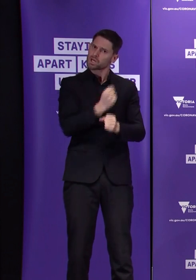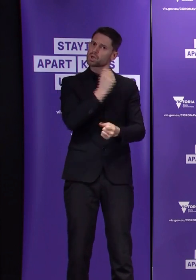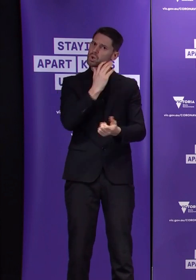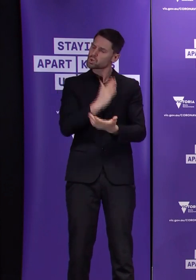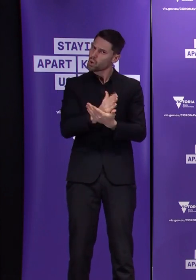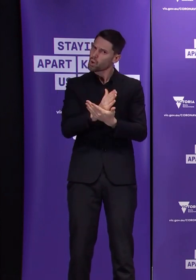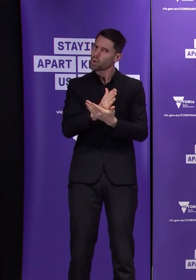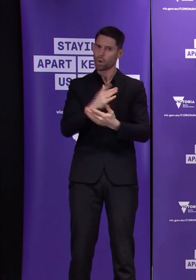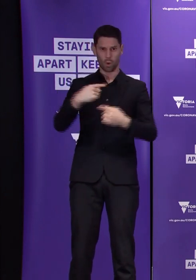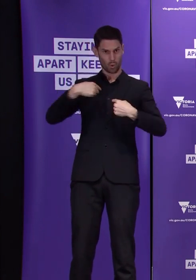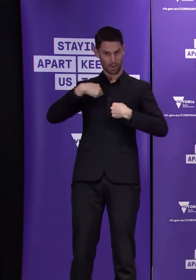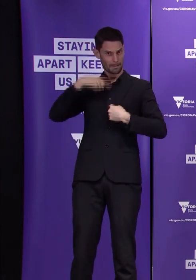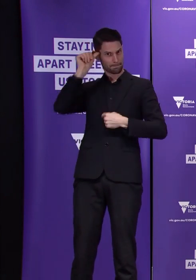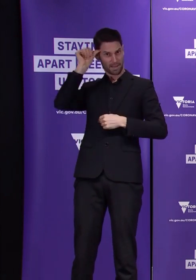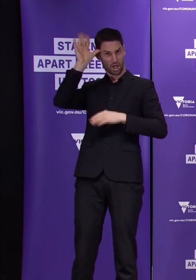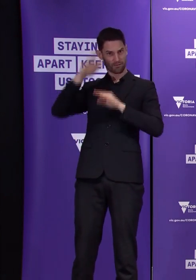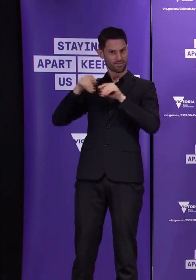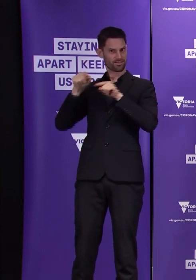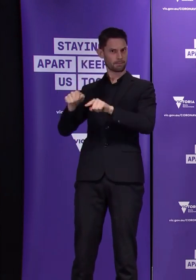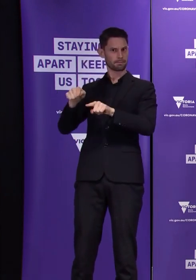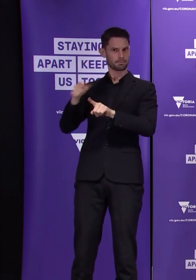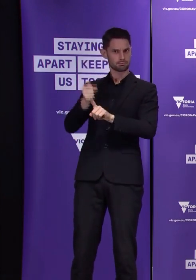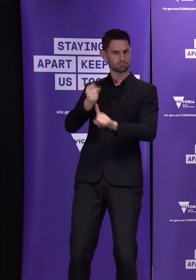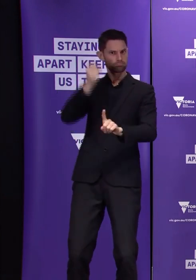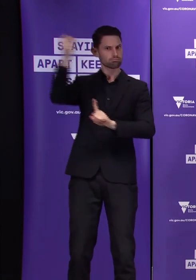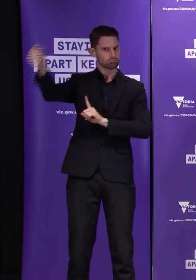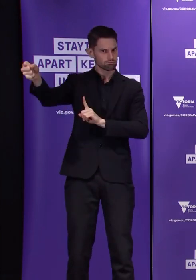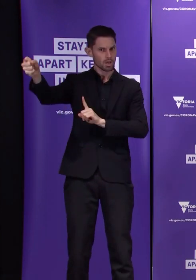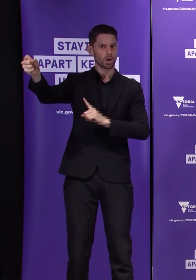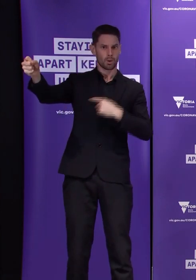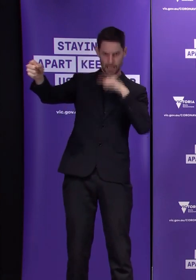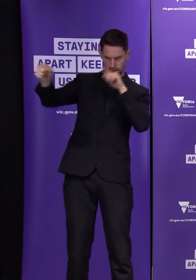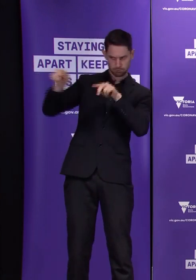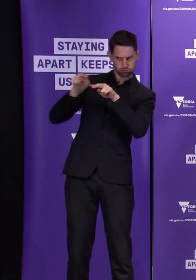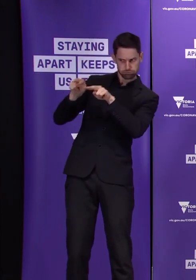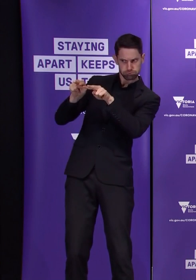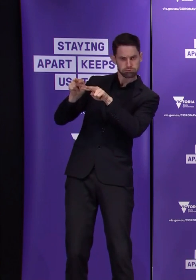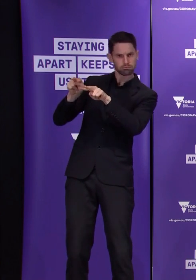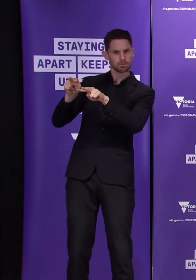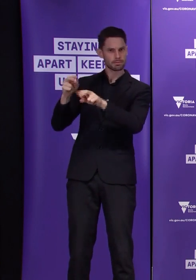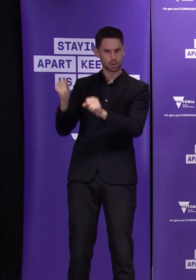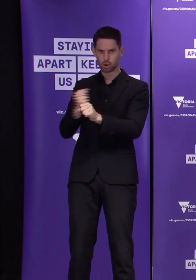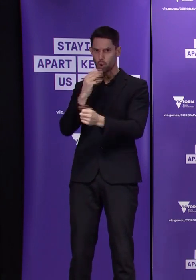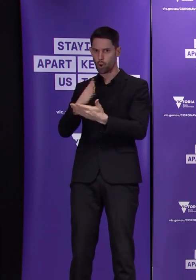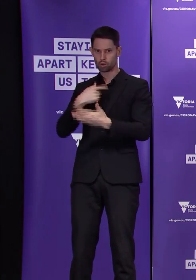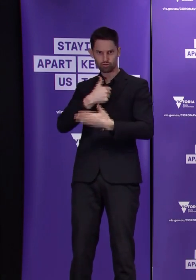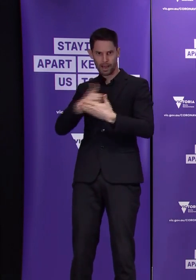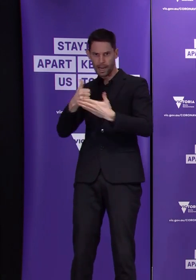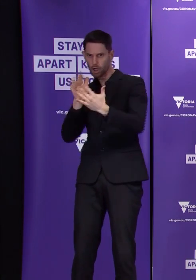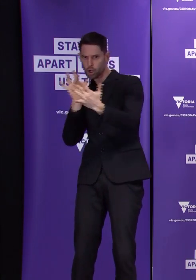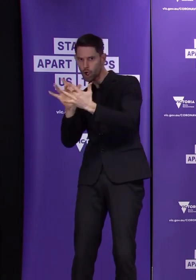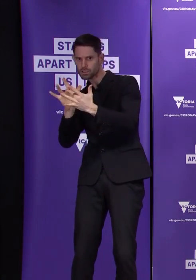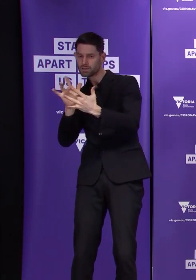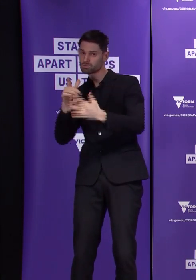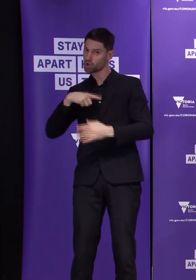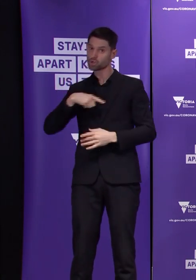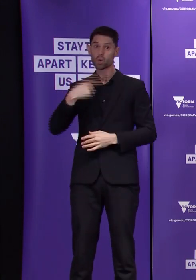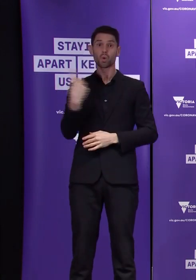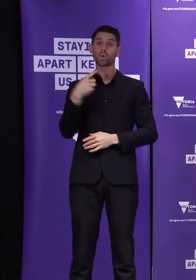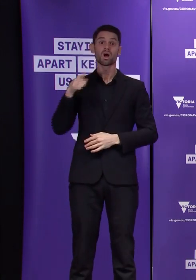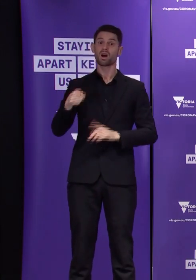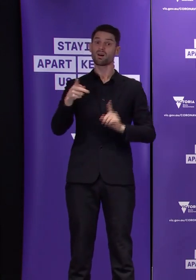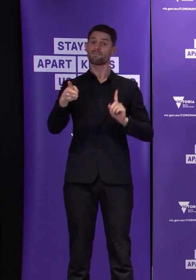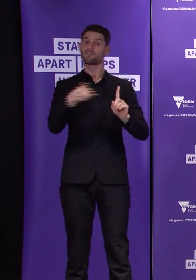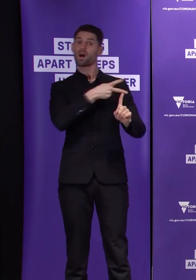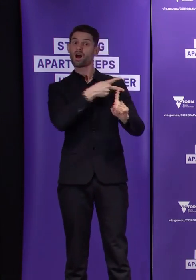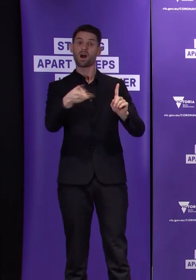view of the system. And we can't underestimate the significance of having people who use violence